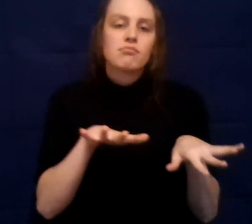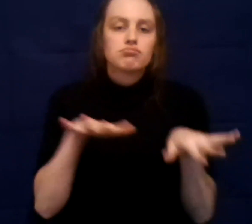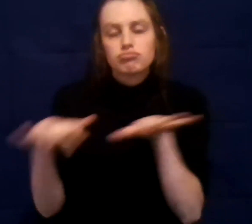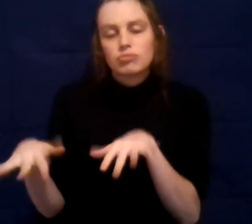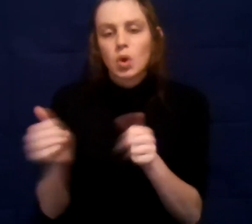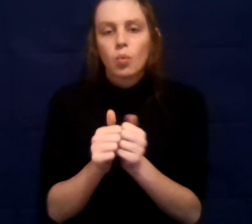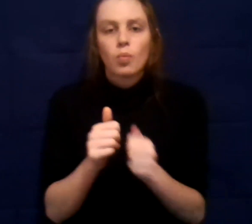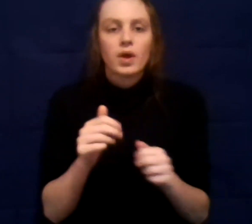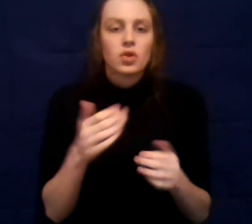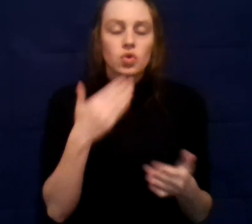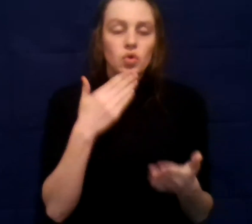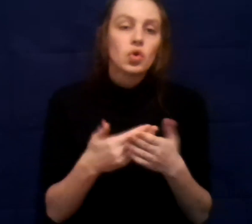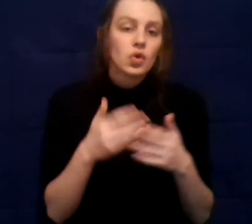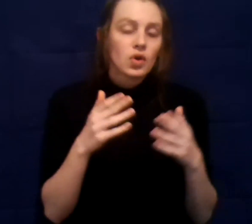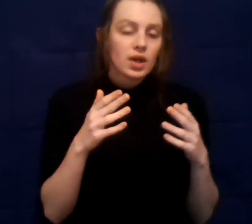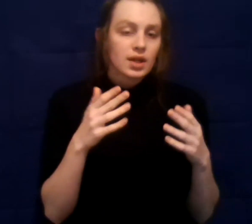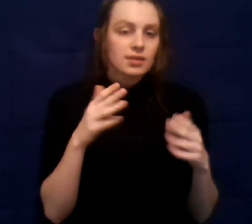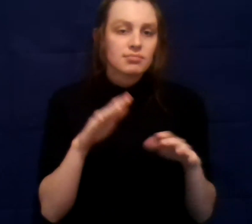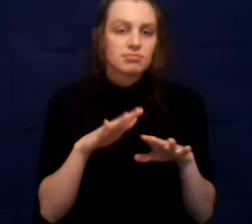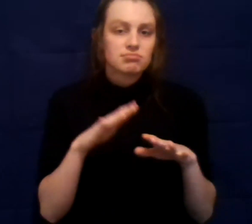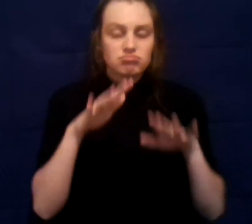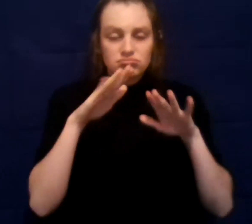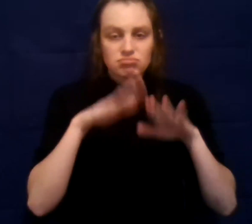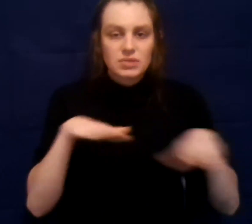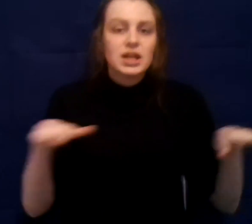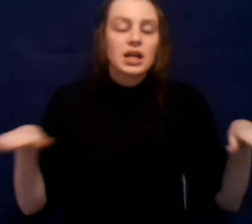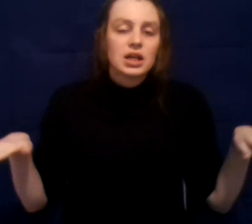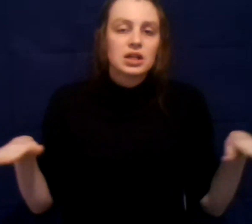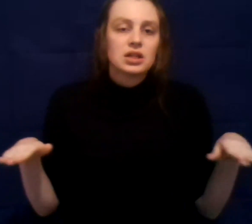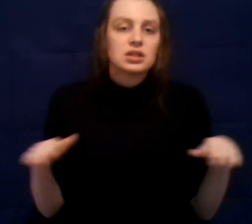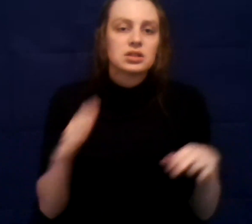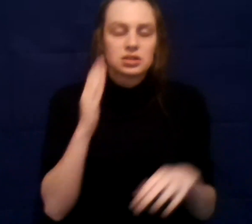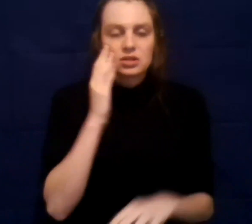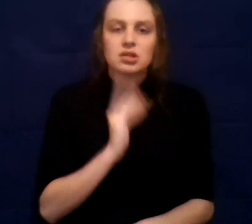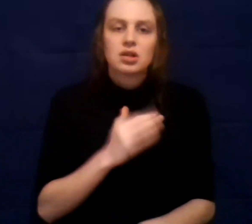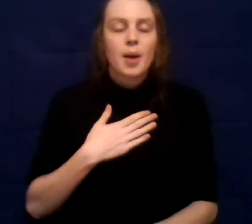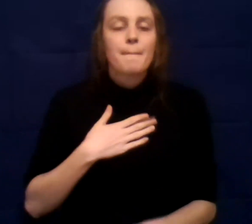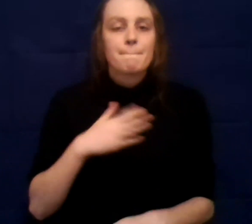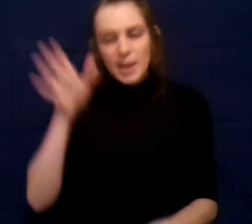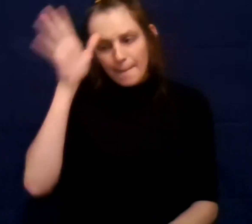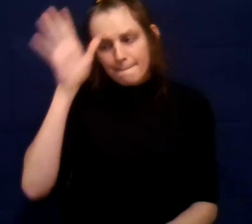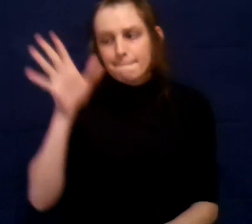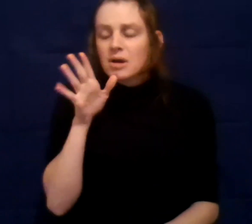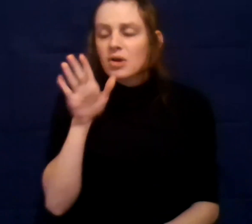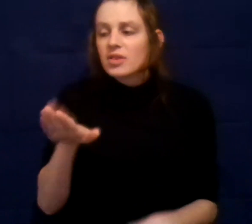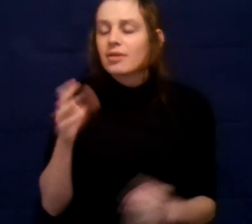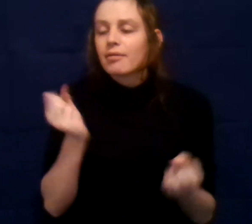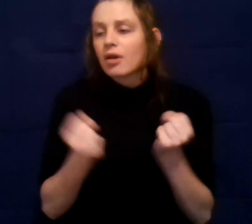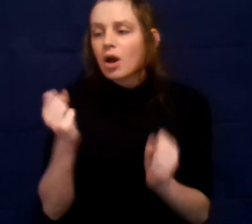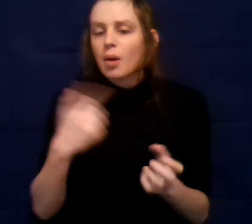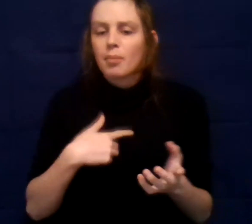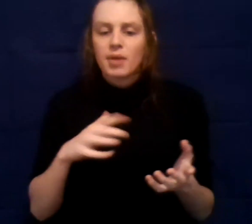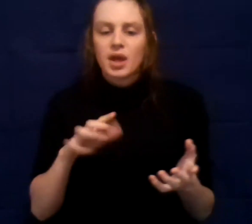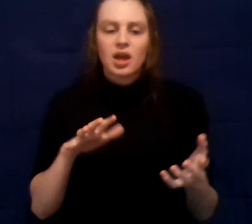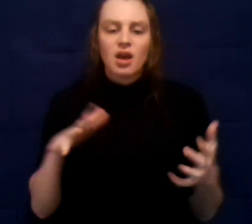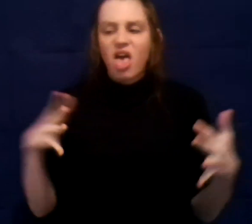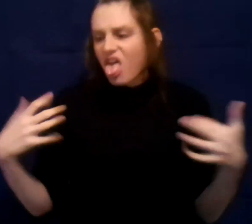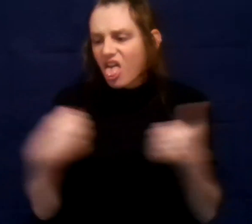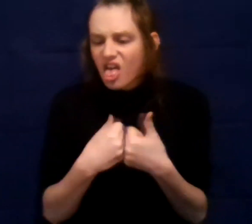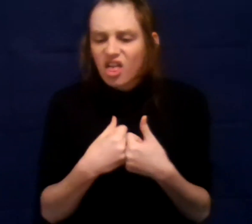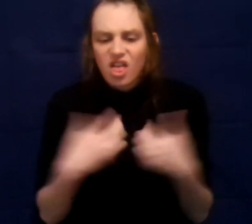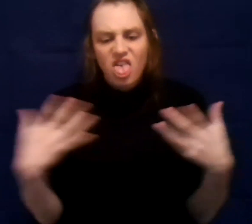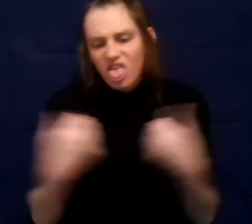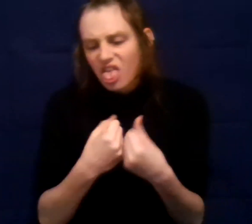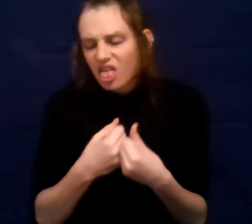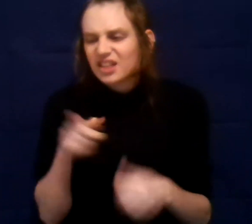started. I was already like wrecking my parents' cars and they were still letting me drive. It was just, I